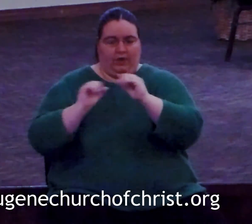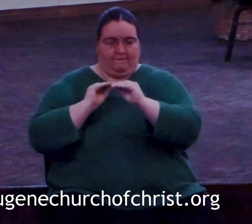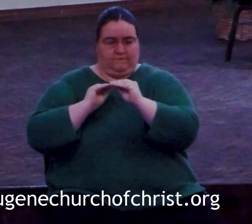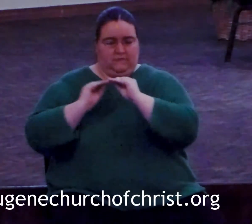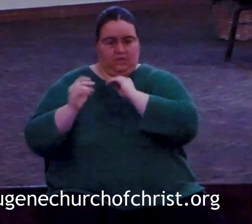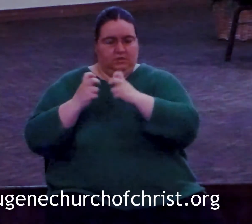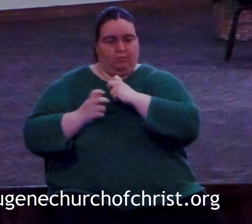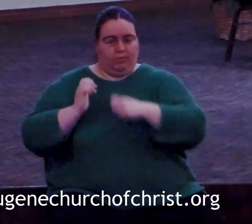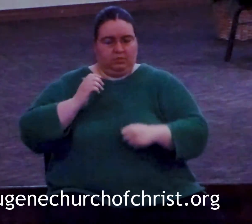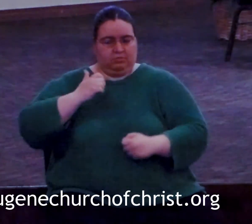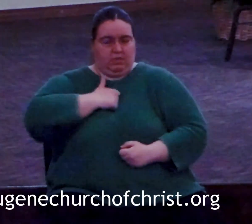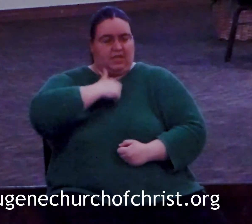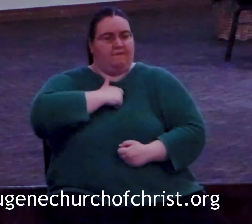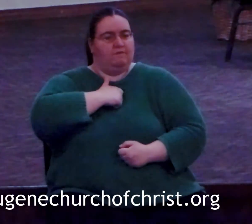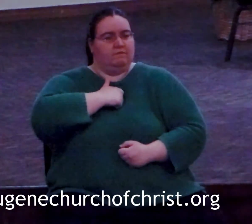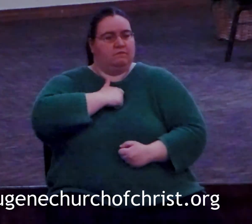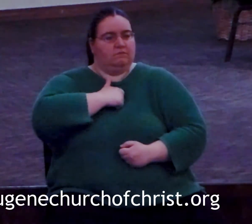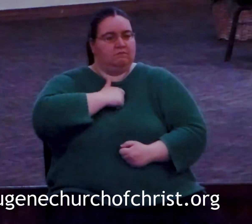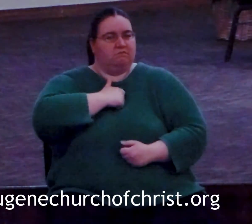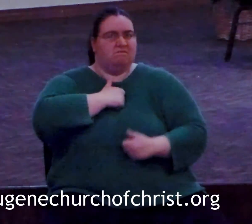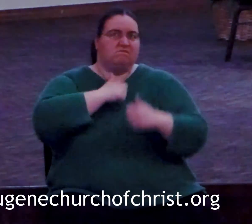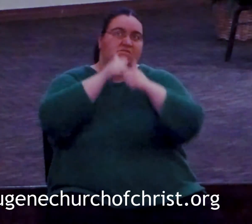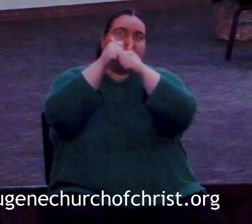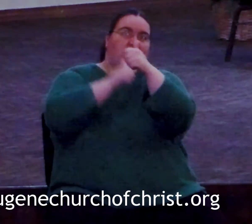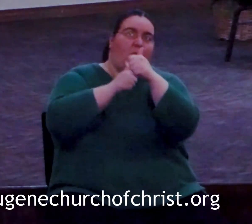other than God.